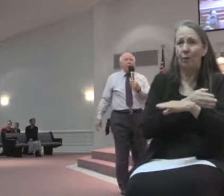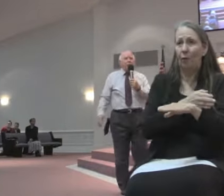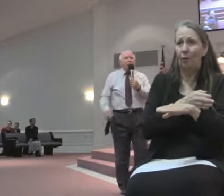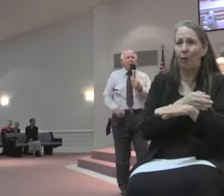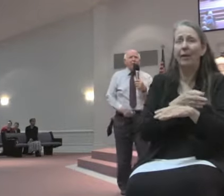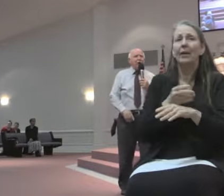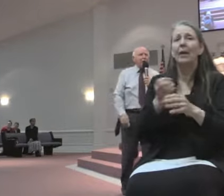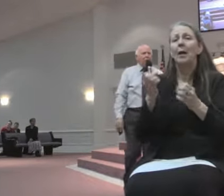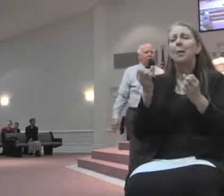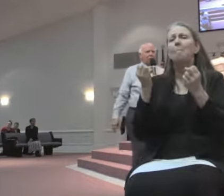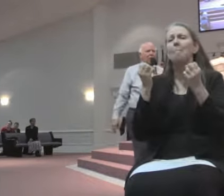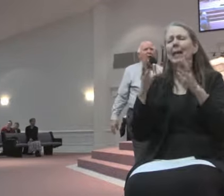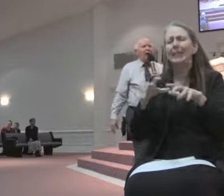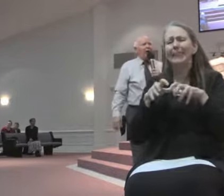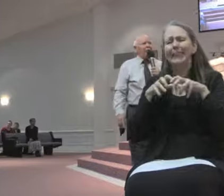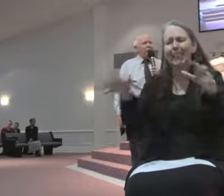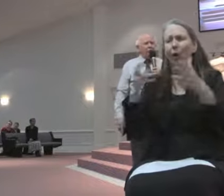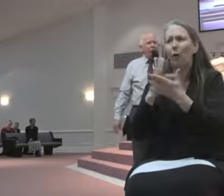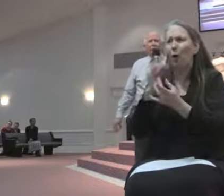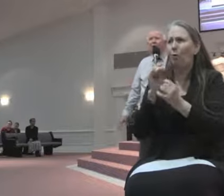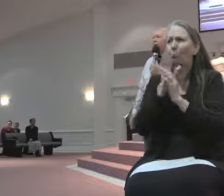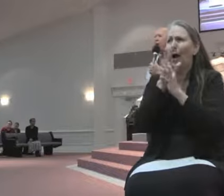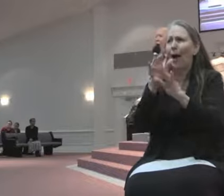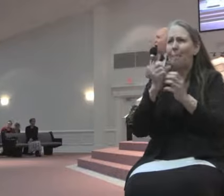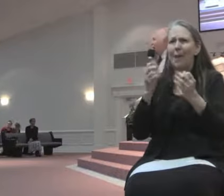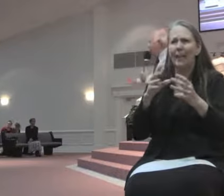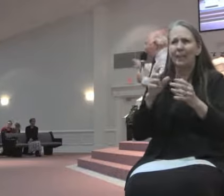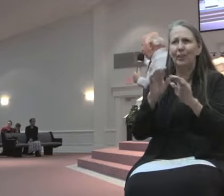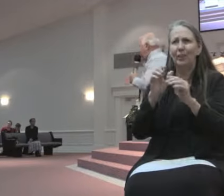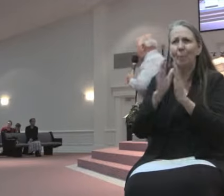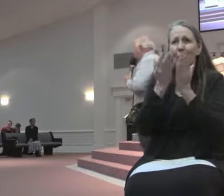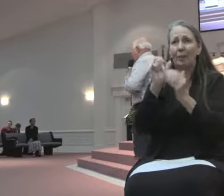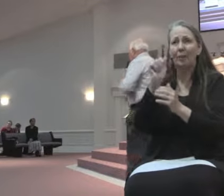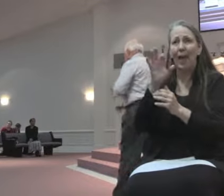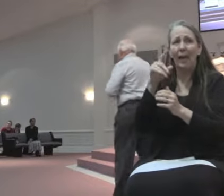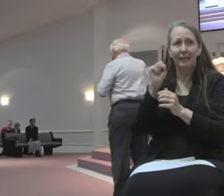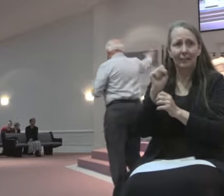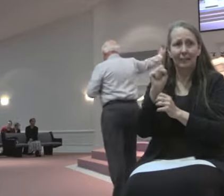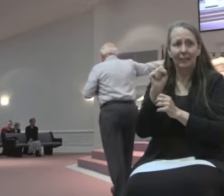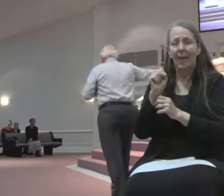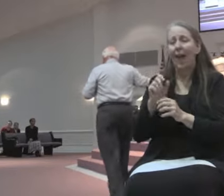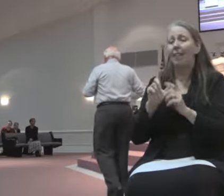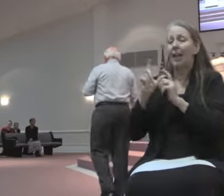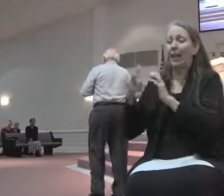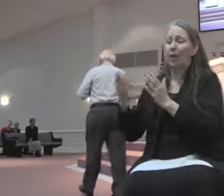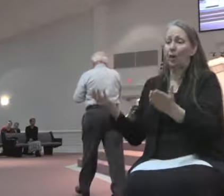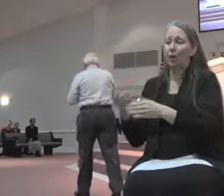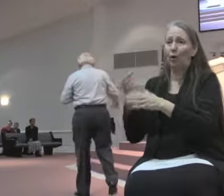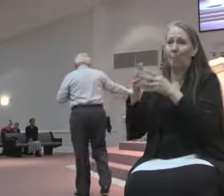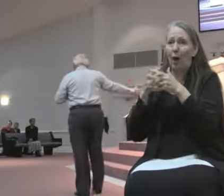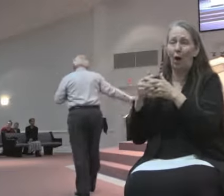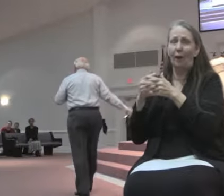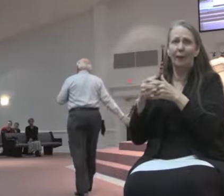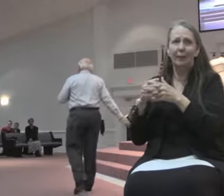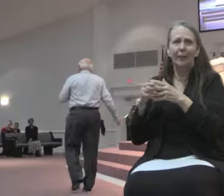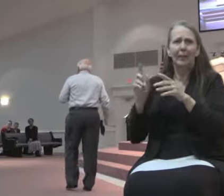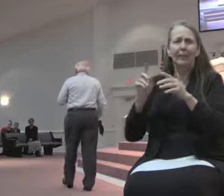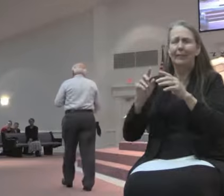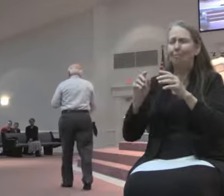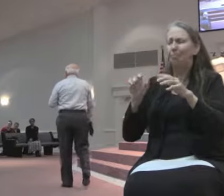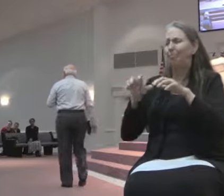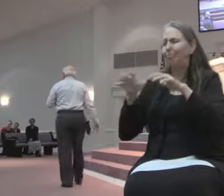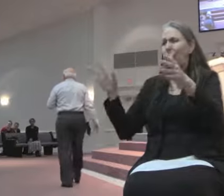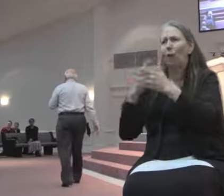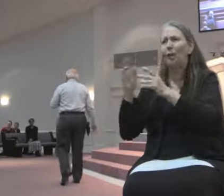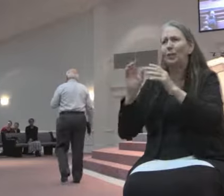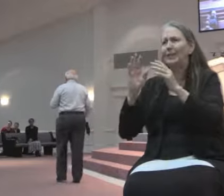Hundreds of people receiving the Holy Ghost. Hundreds of people. Brush harbors and old street corners and all this stuff. And